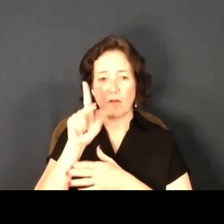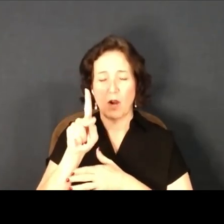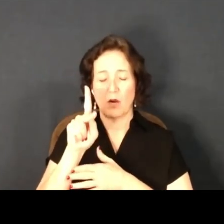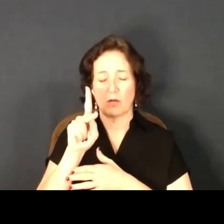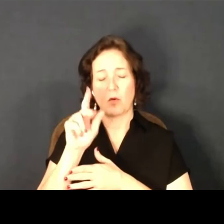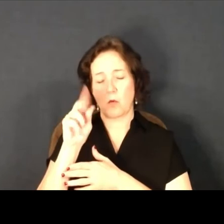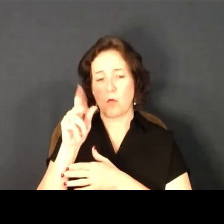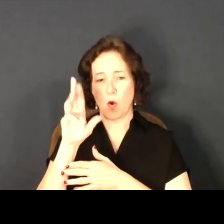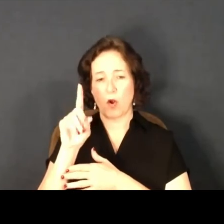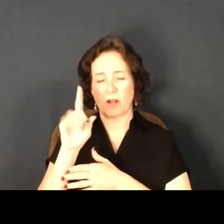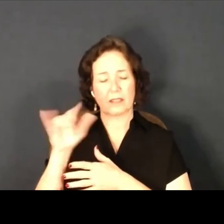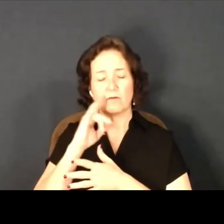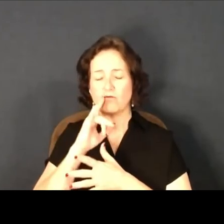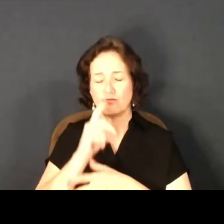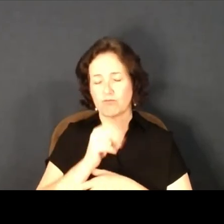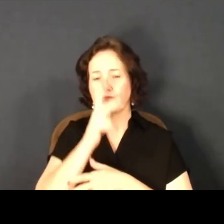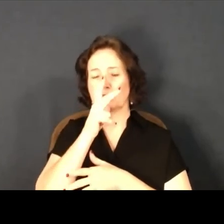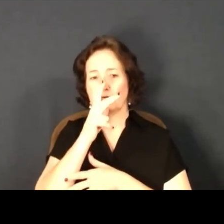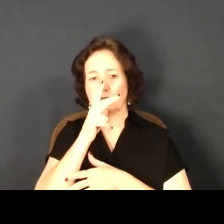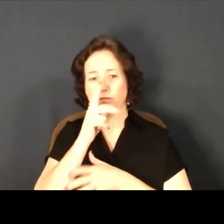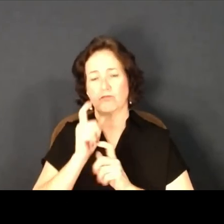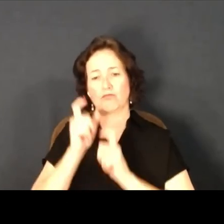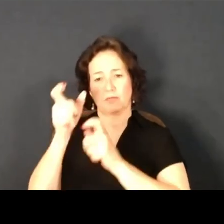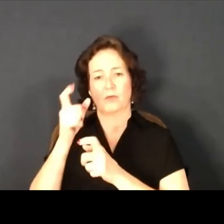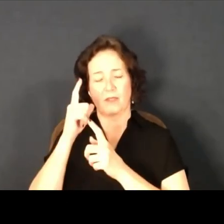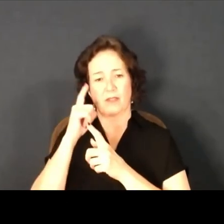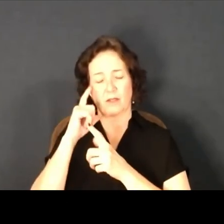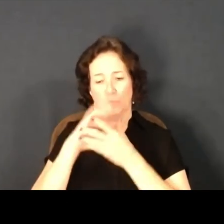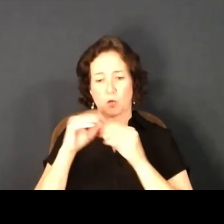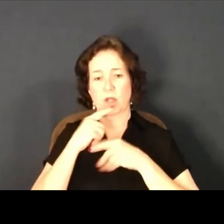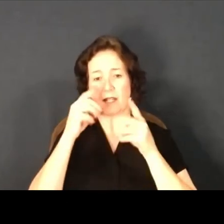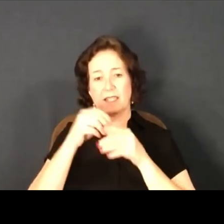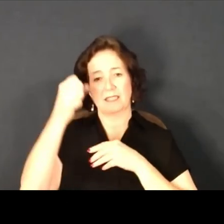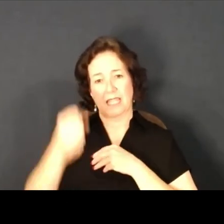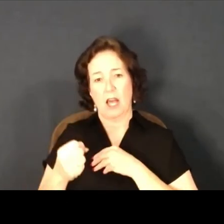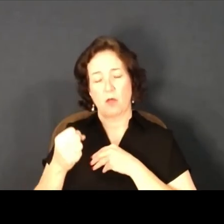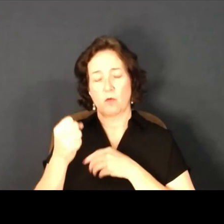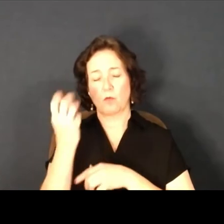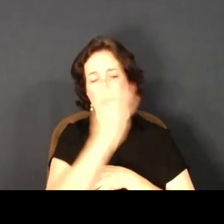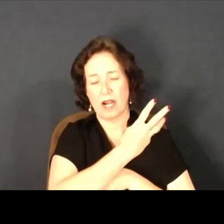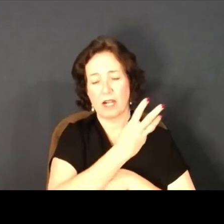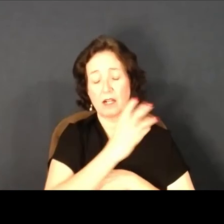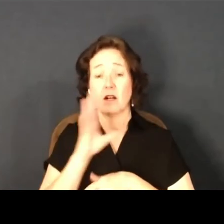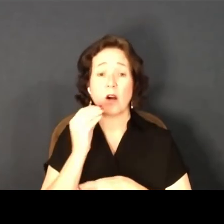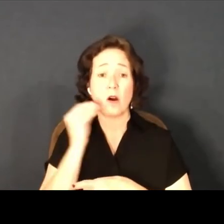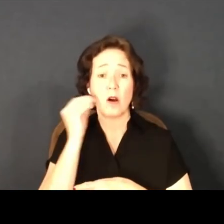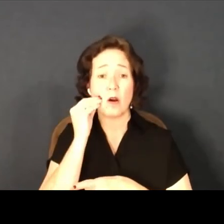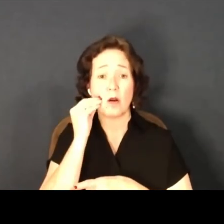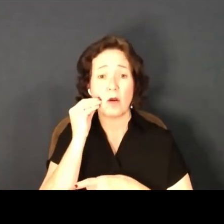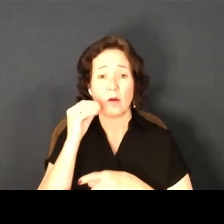prestigious award given in the name of storytelling in the Southwest. She makes her home in San